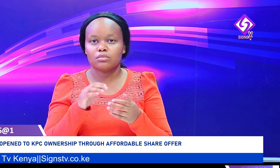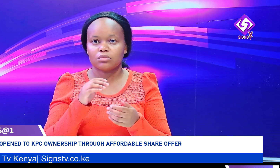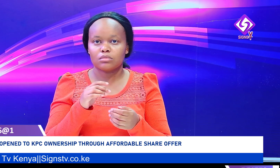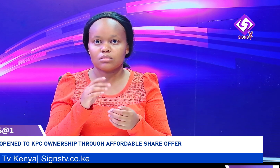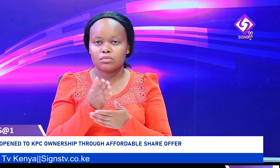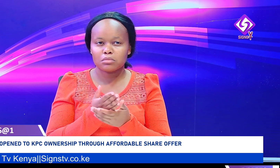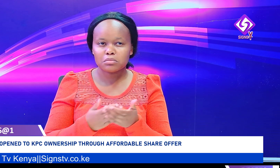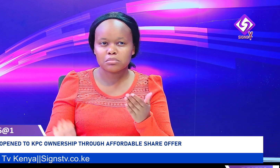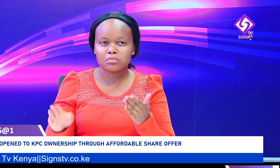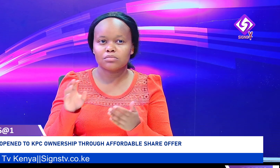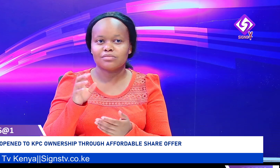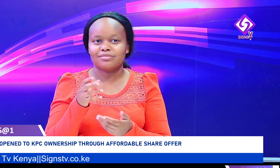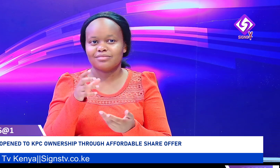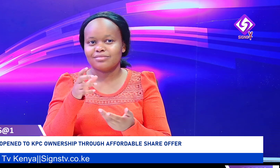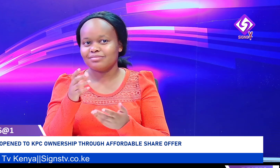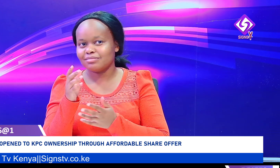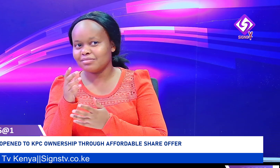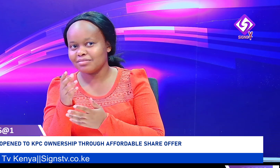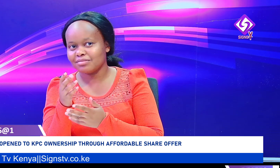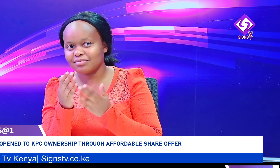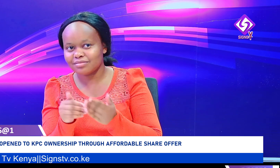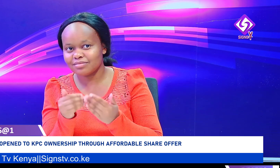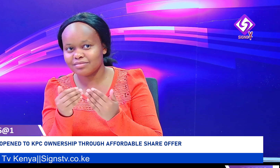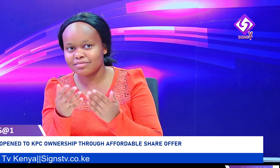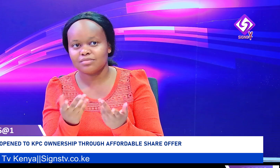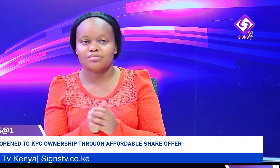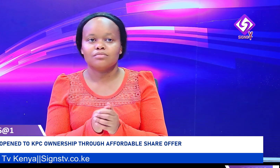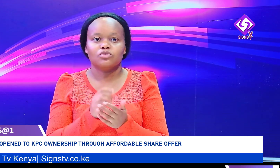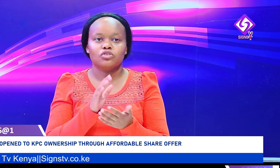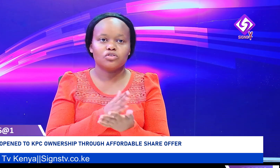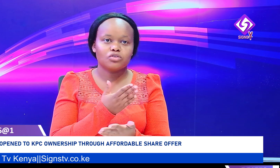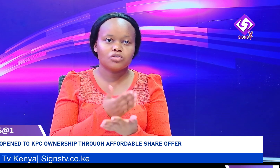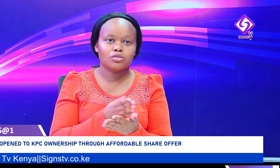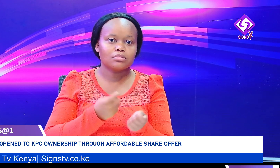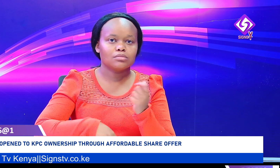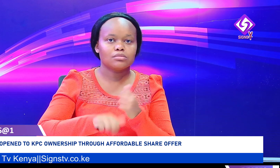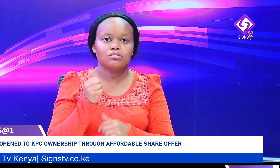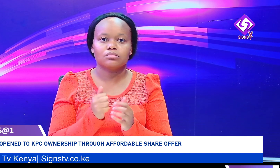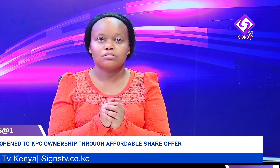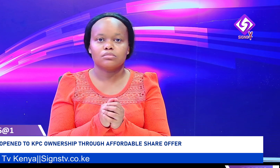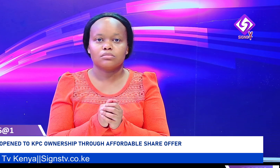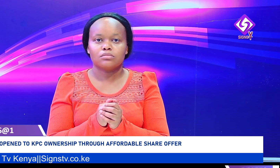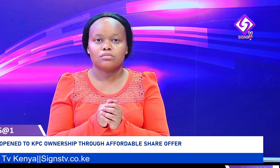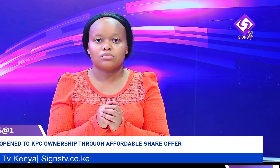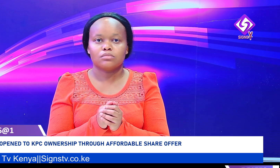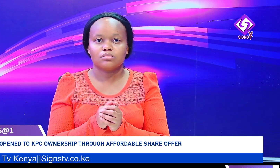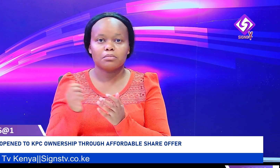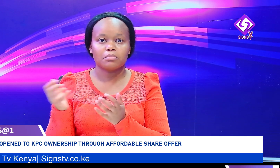a minimum of 100 shares, making the offer accessible to a wide section of the population.